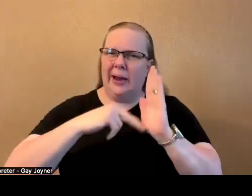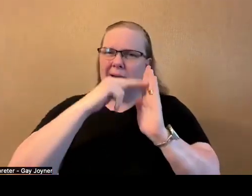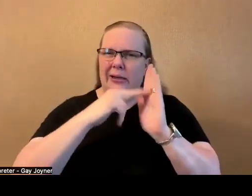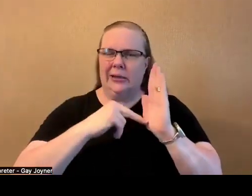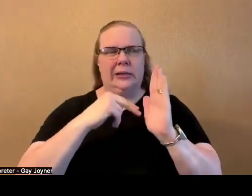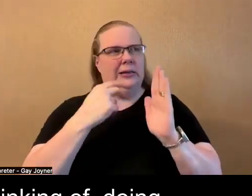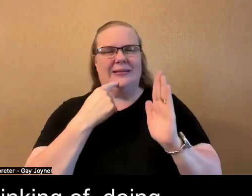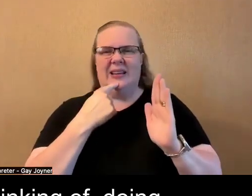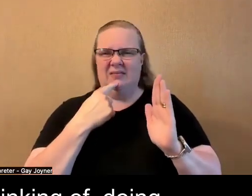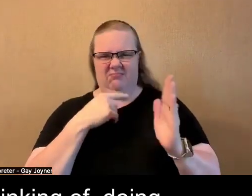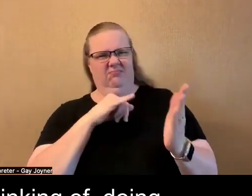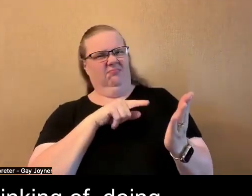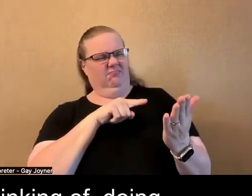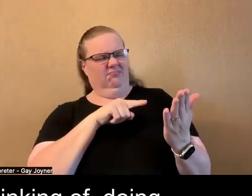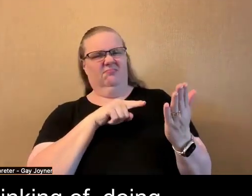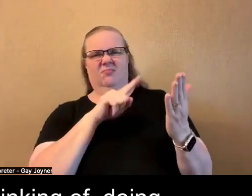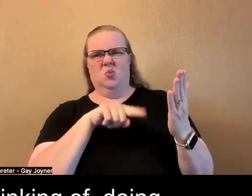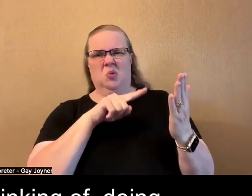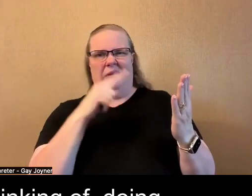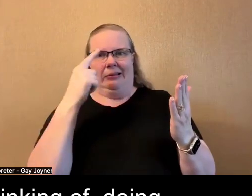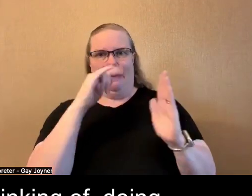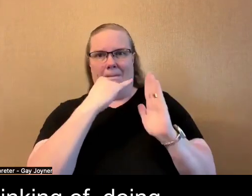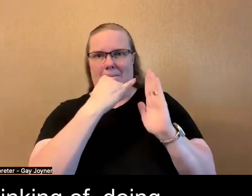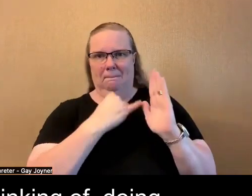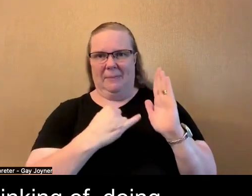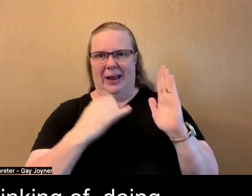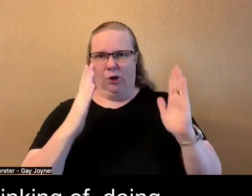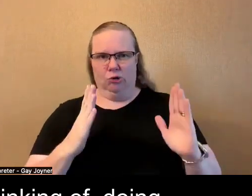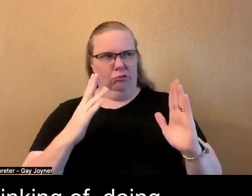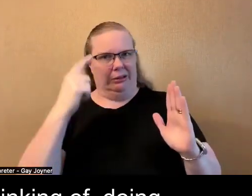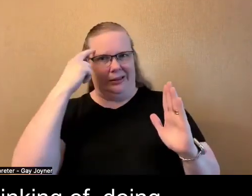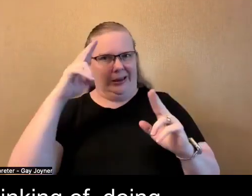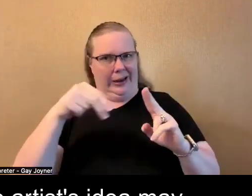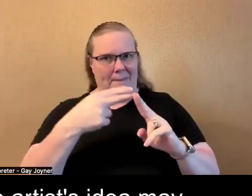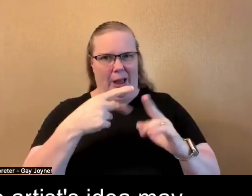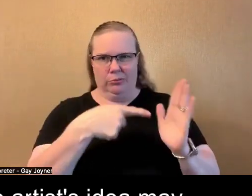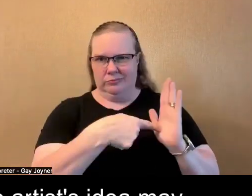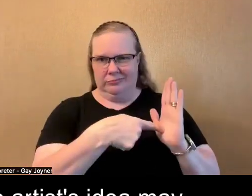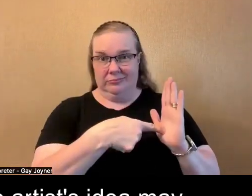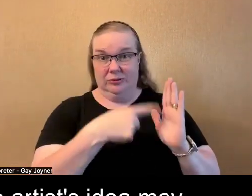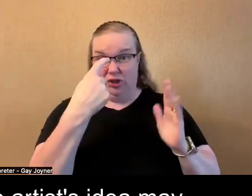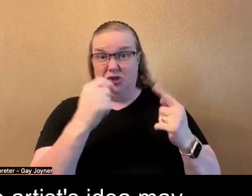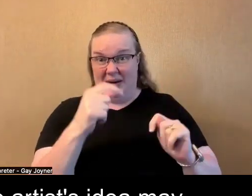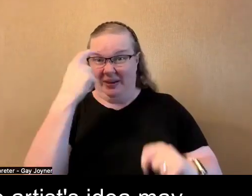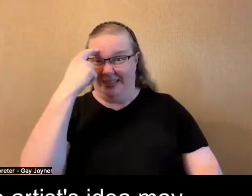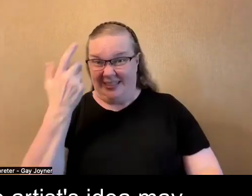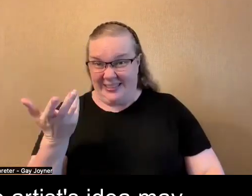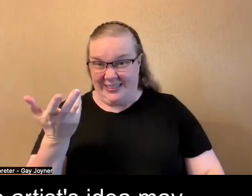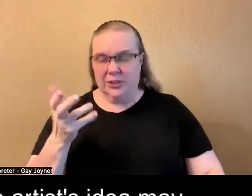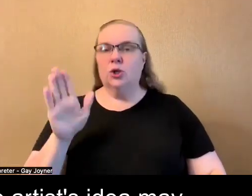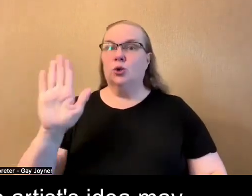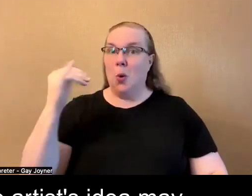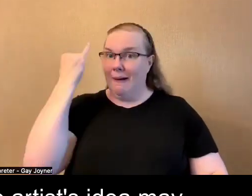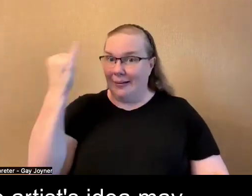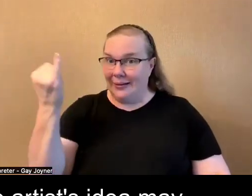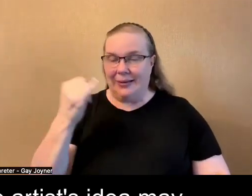What was that? What's the painter thinking of doing this and trying to make sense of it? Now, your idea and the artist's idea